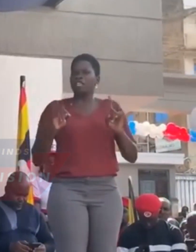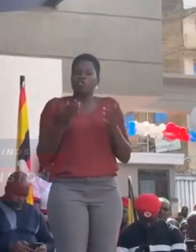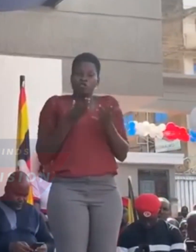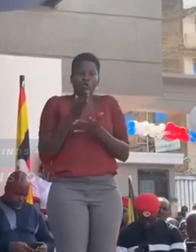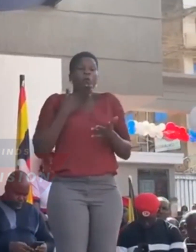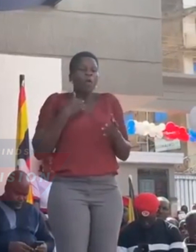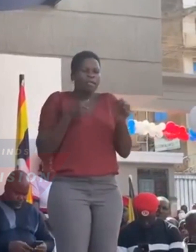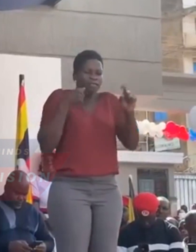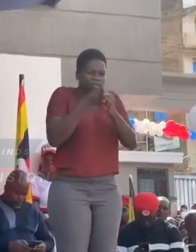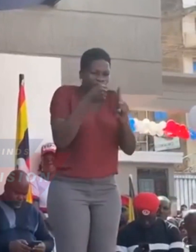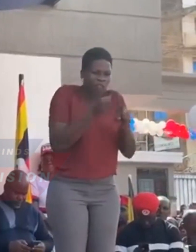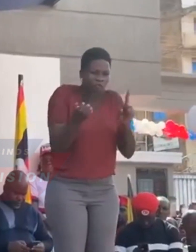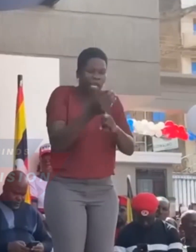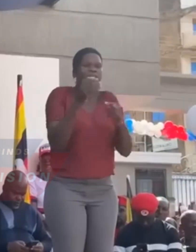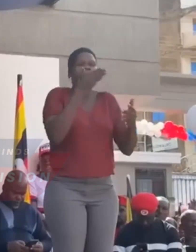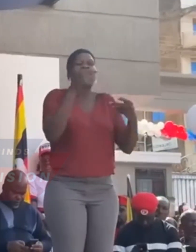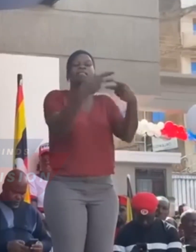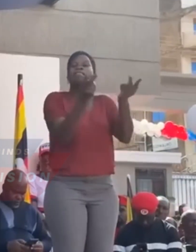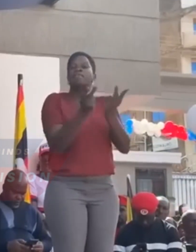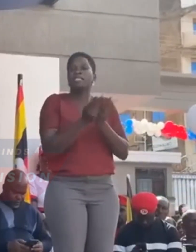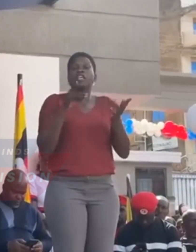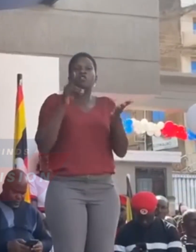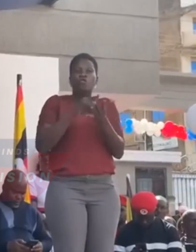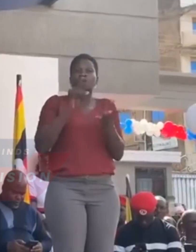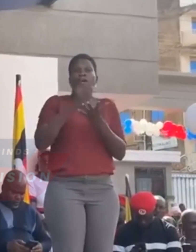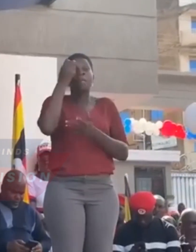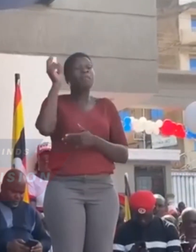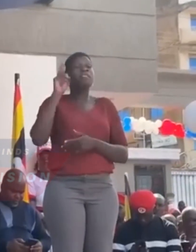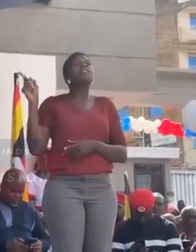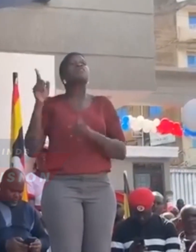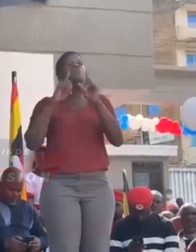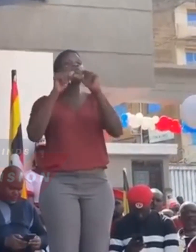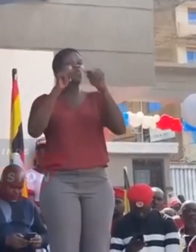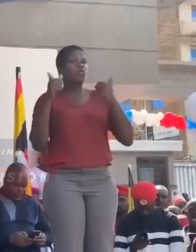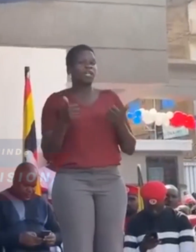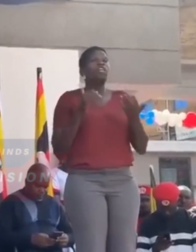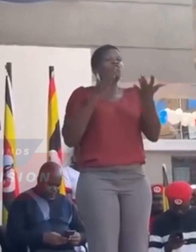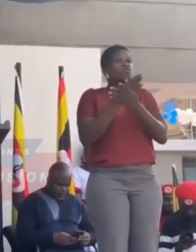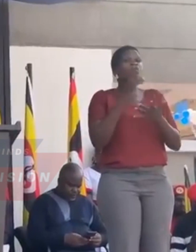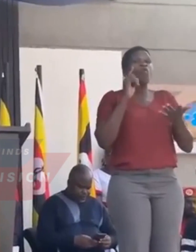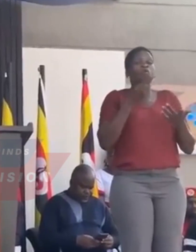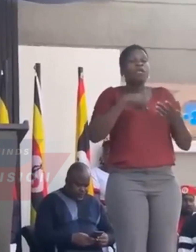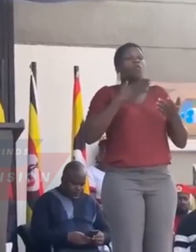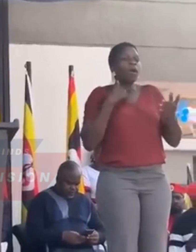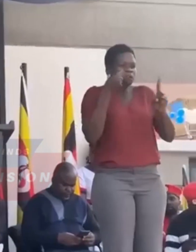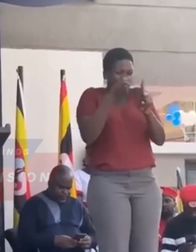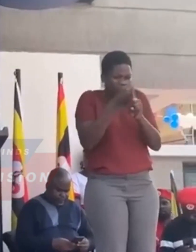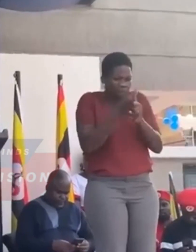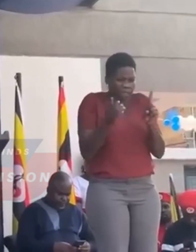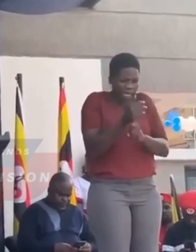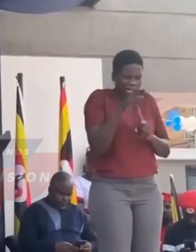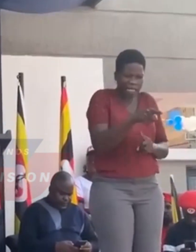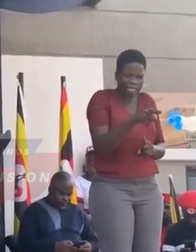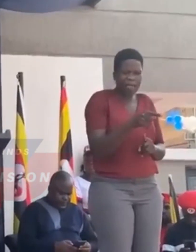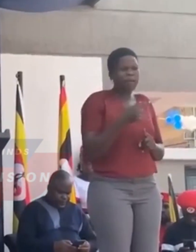but we are not where we used to be. Dr. Besi yachoke deko burunji. Nti, chetuwa ya galasi chechiruo. Na